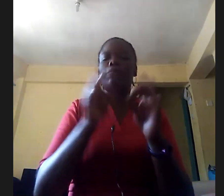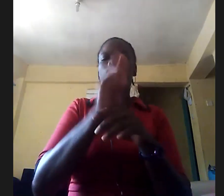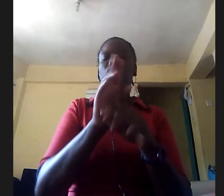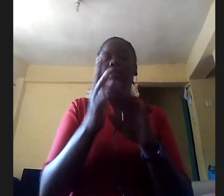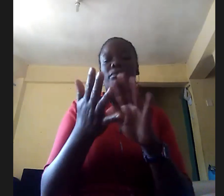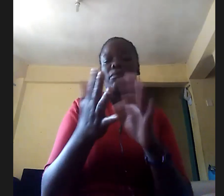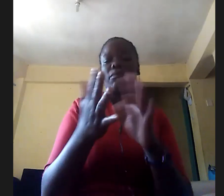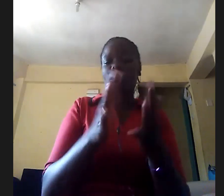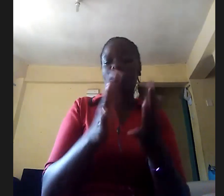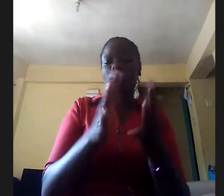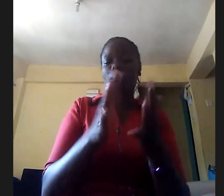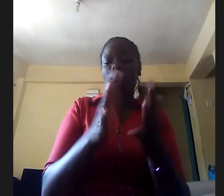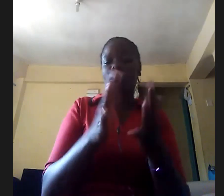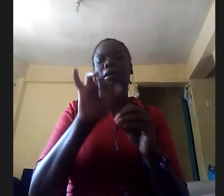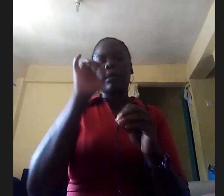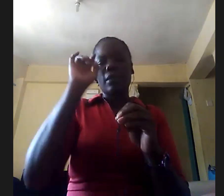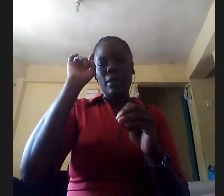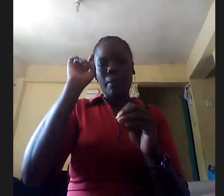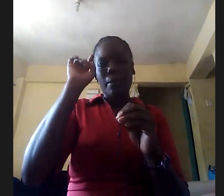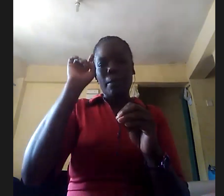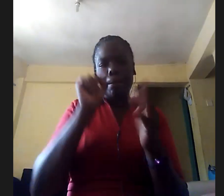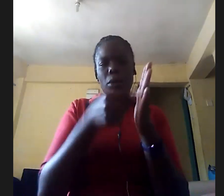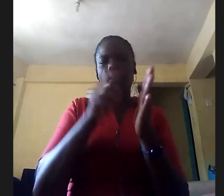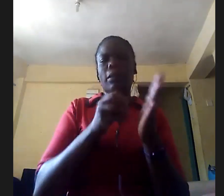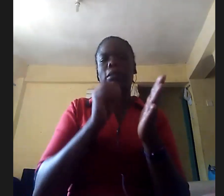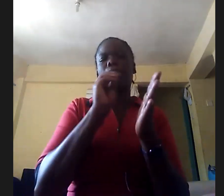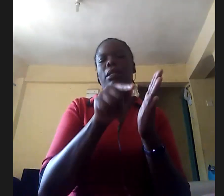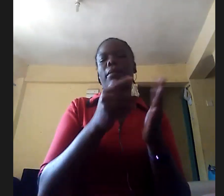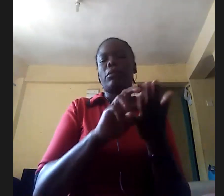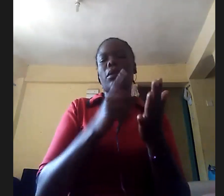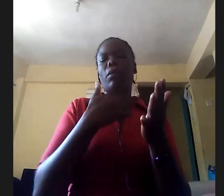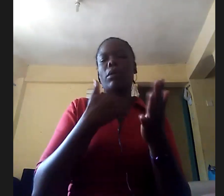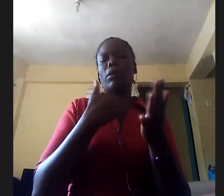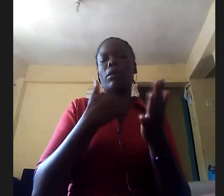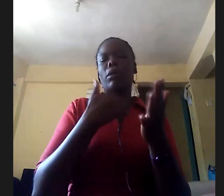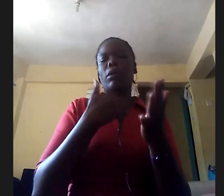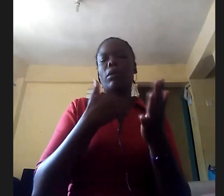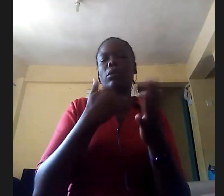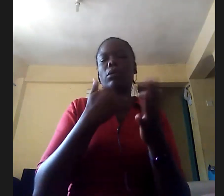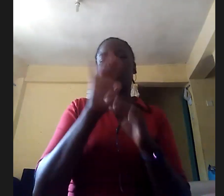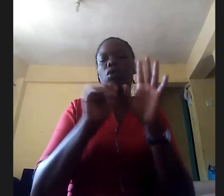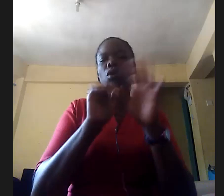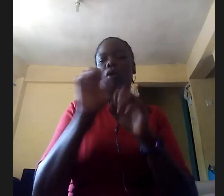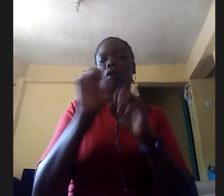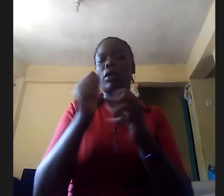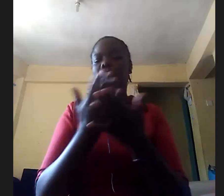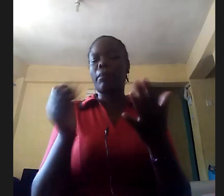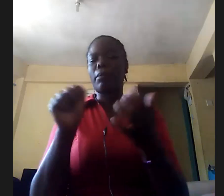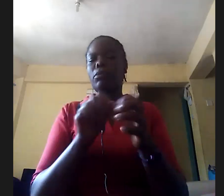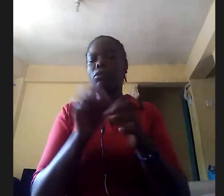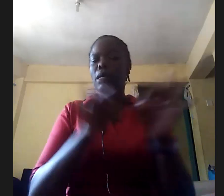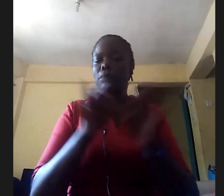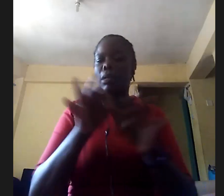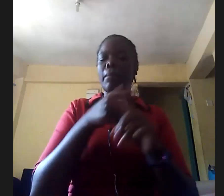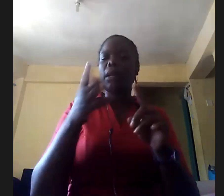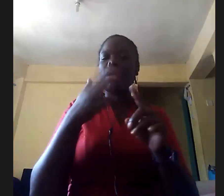that's the point that should go home. I also don't want to cause someone to get scared, but I Mhm. just want to bring the point that excessive use of